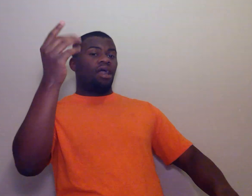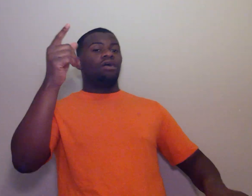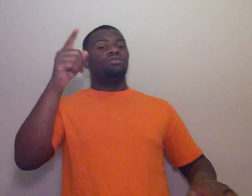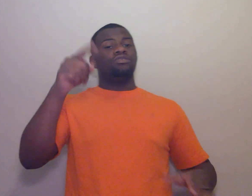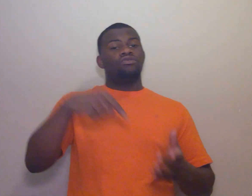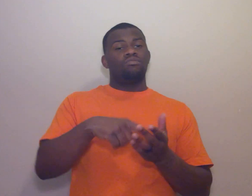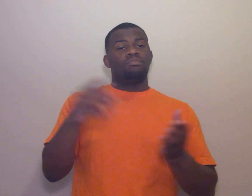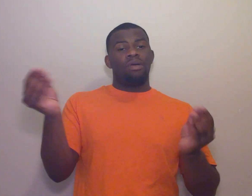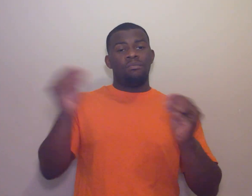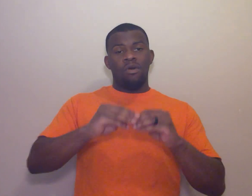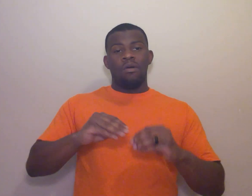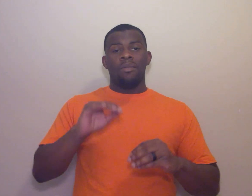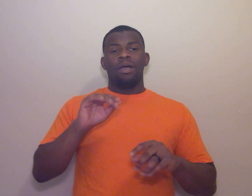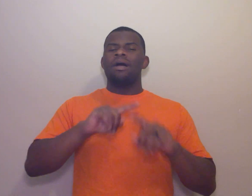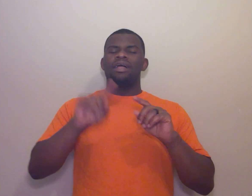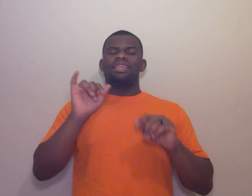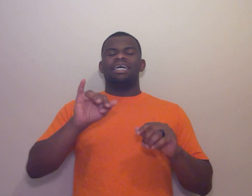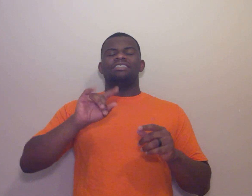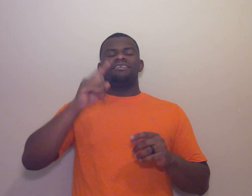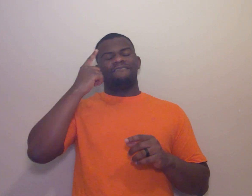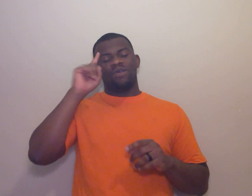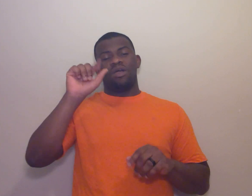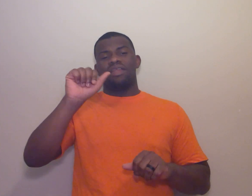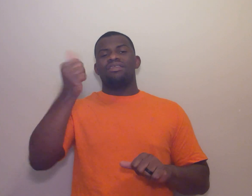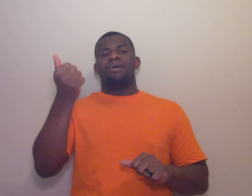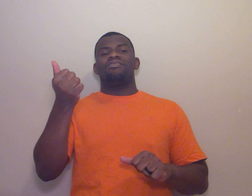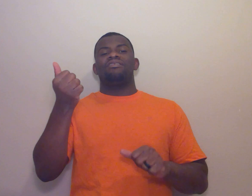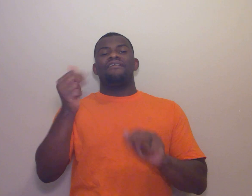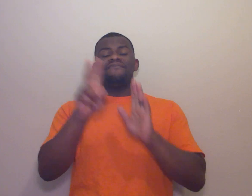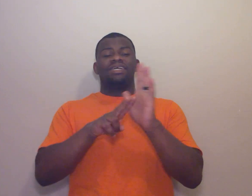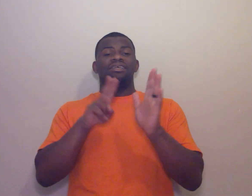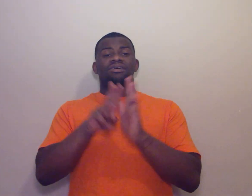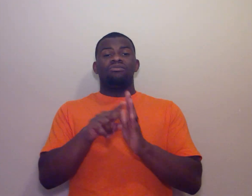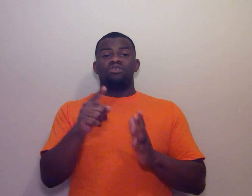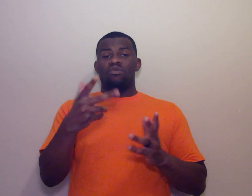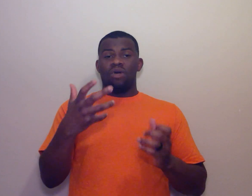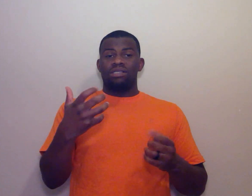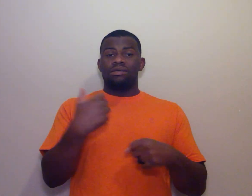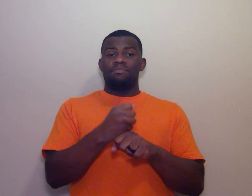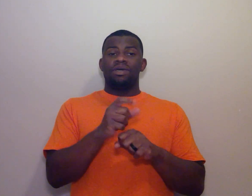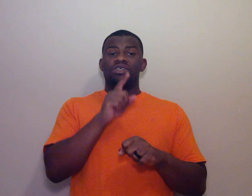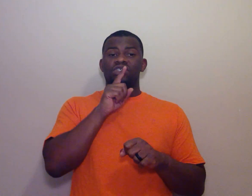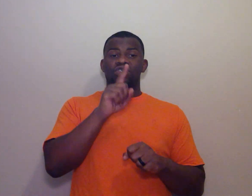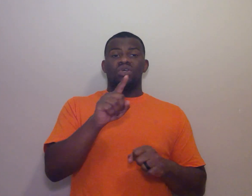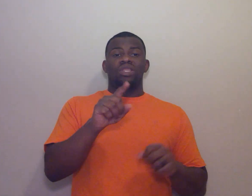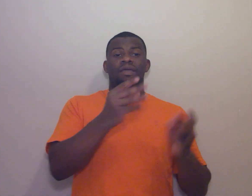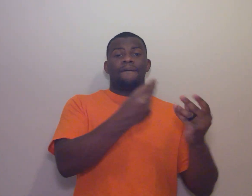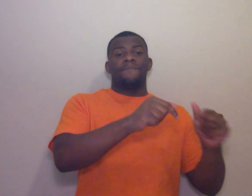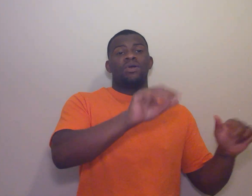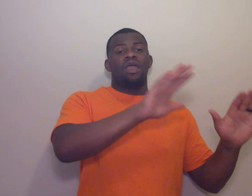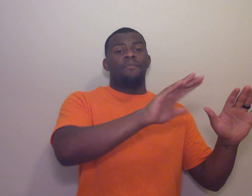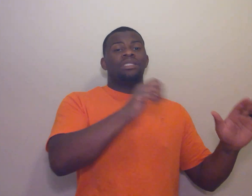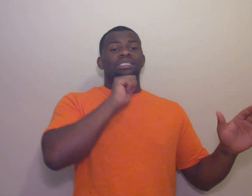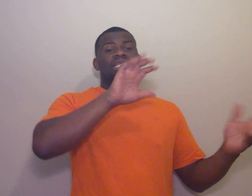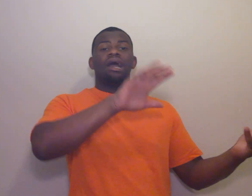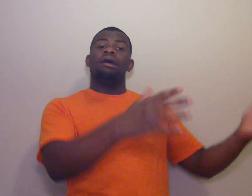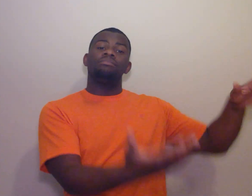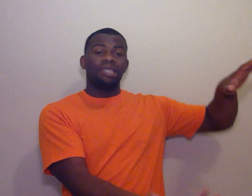that's for another video. So you want to make sure that the property is not upside down. All right, we talked about not having it an adjustable